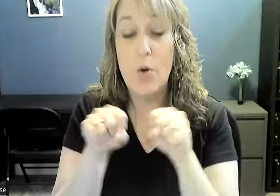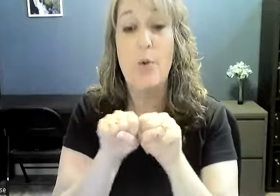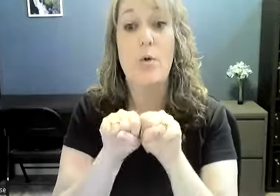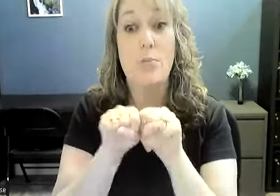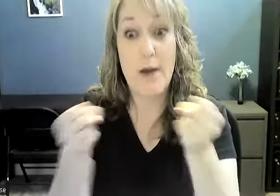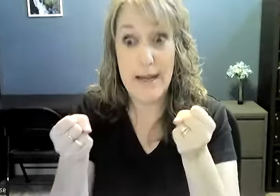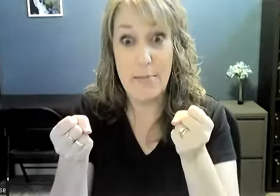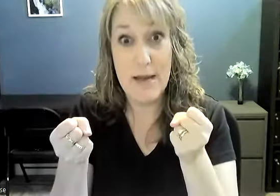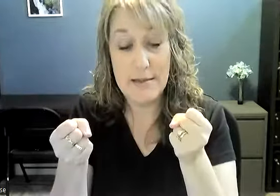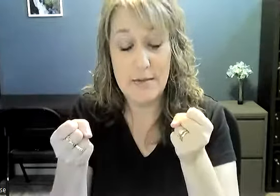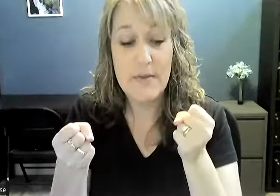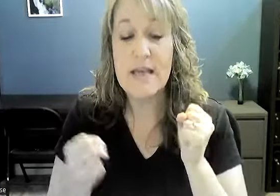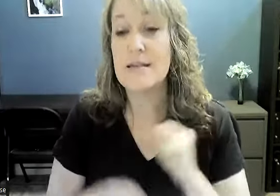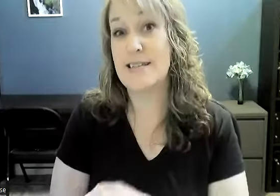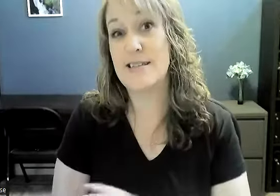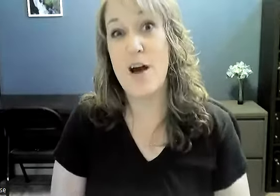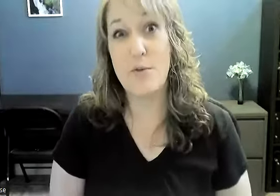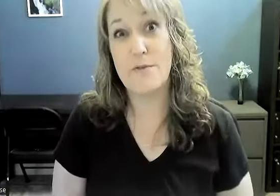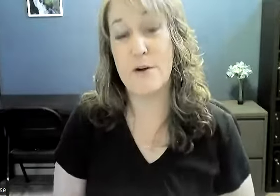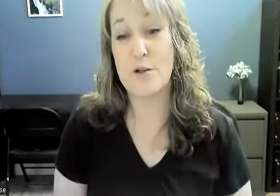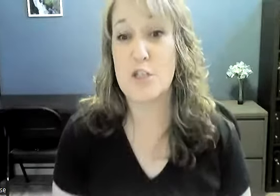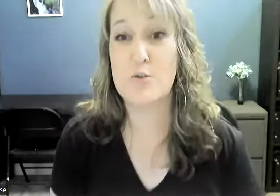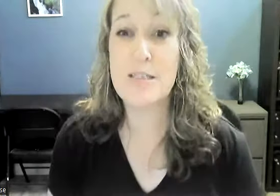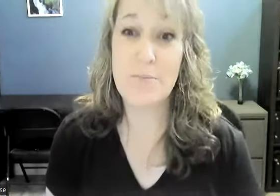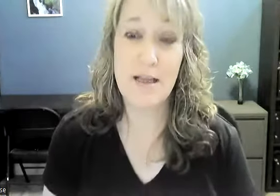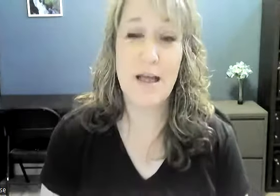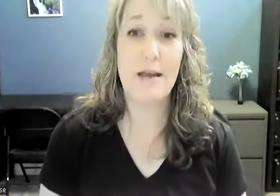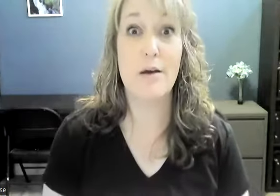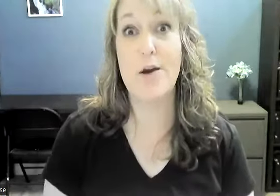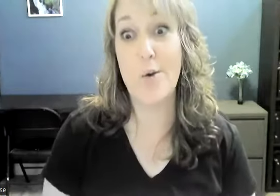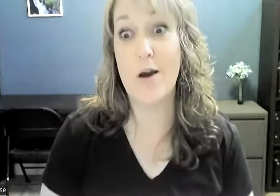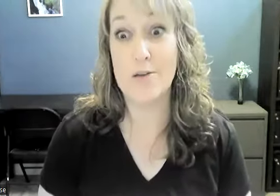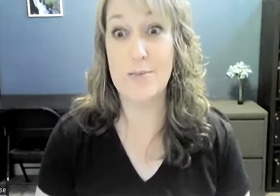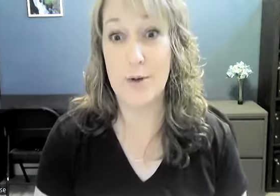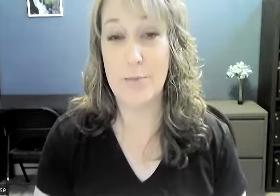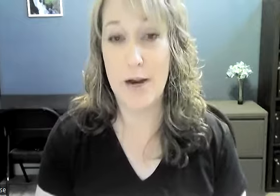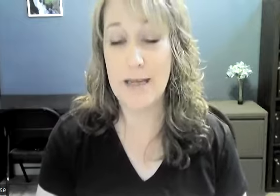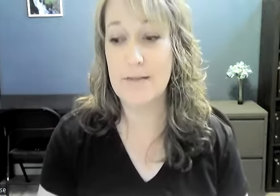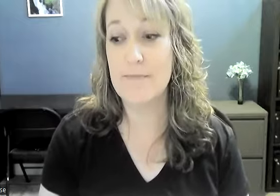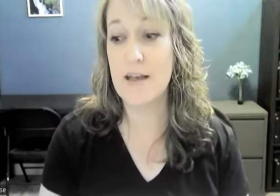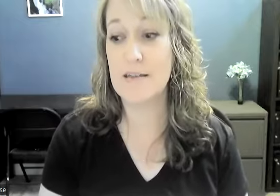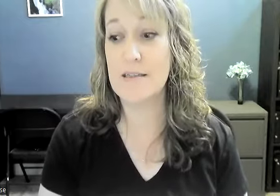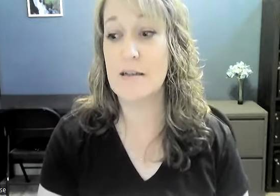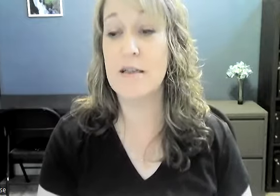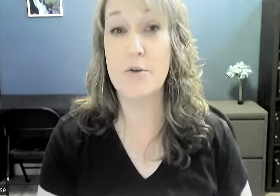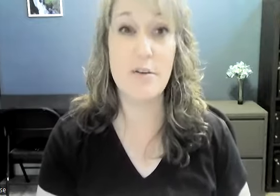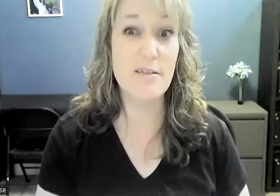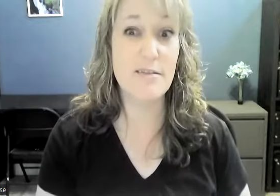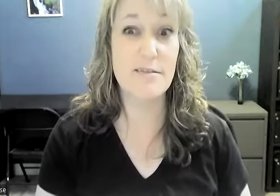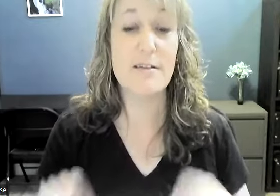or break a pencil. This does not refer to something like going on spring break. That's literal. This